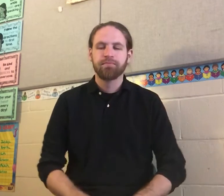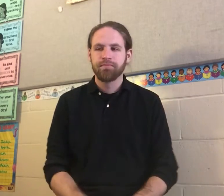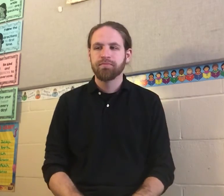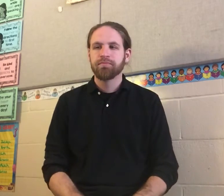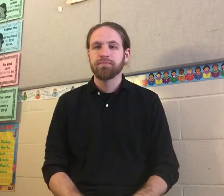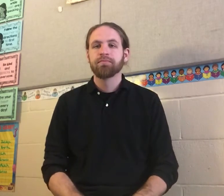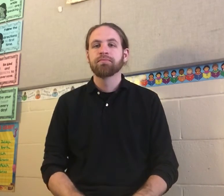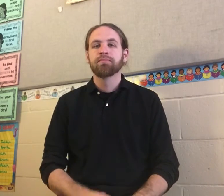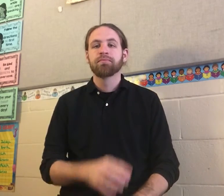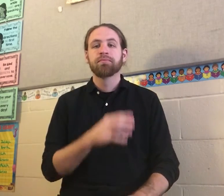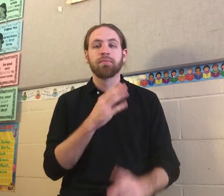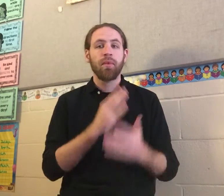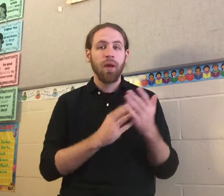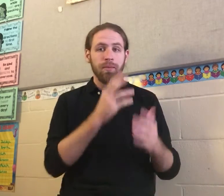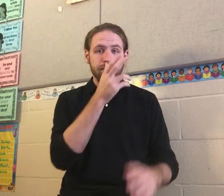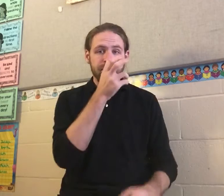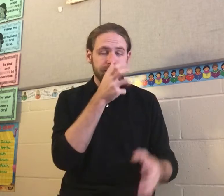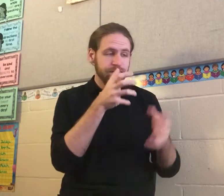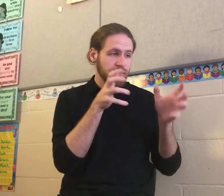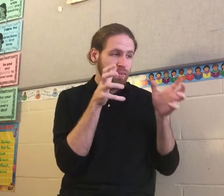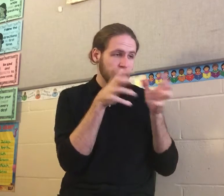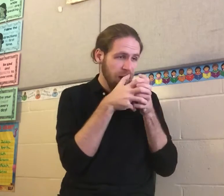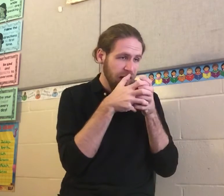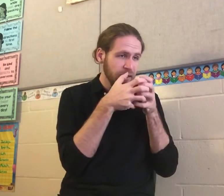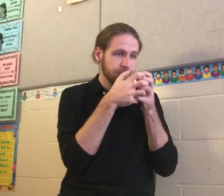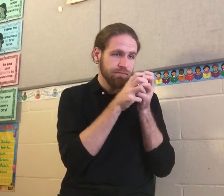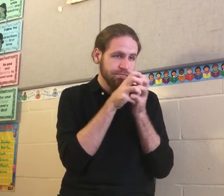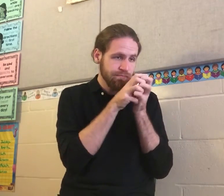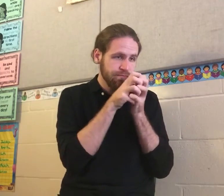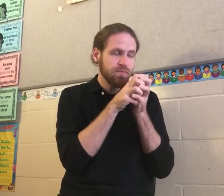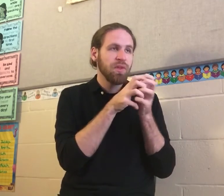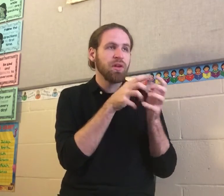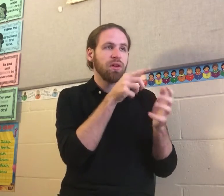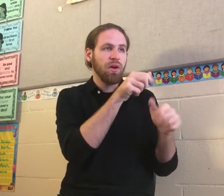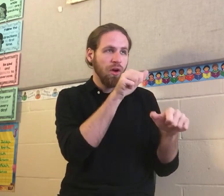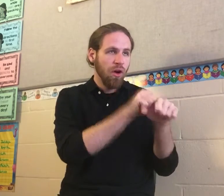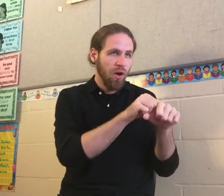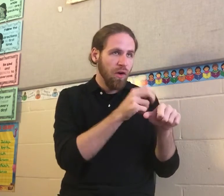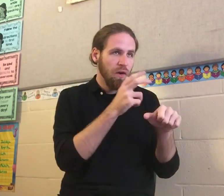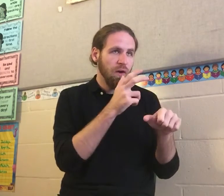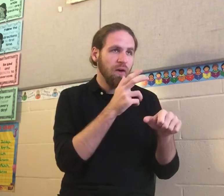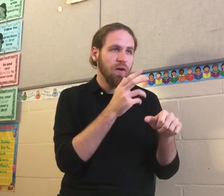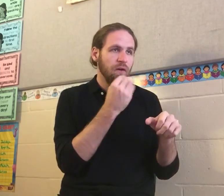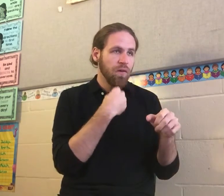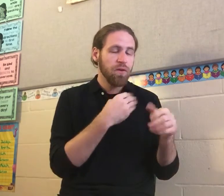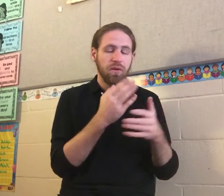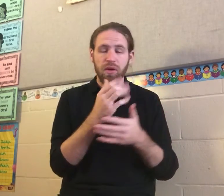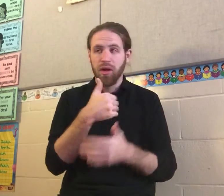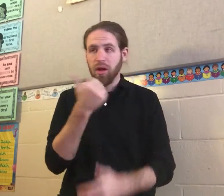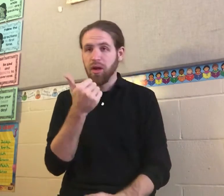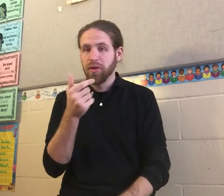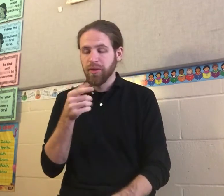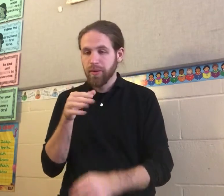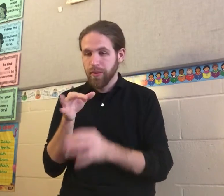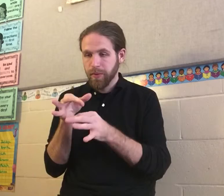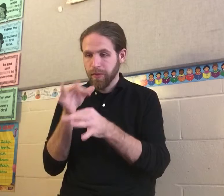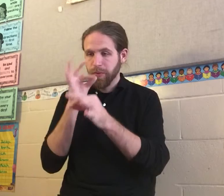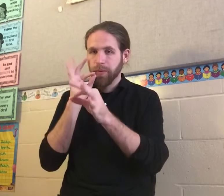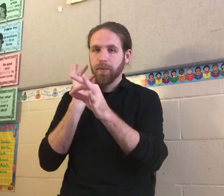Some insects bite and chew solid foods, others suck liquids, still others pierce their